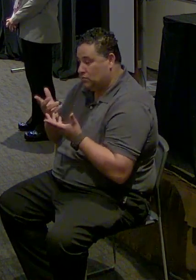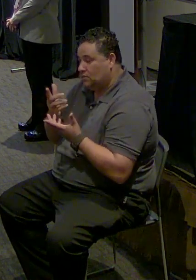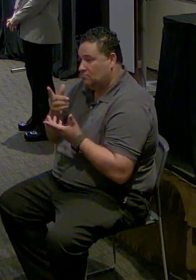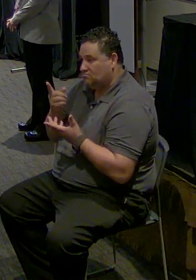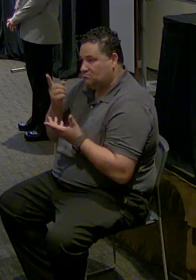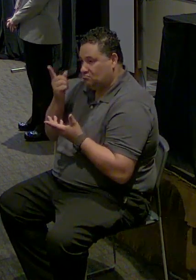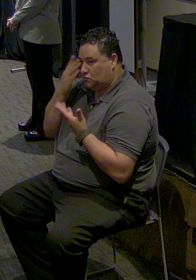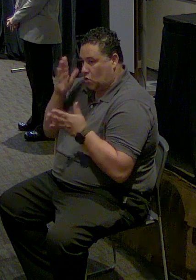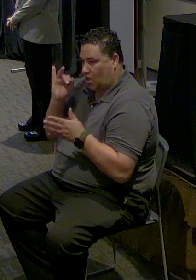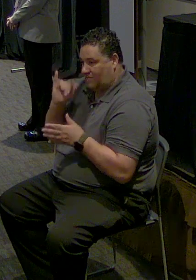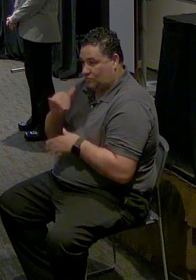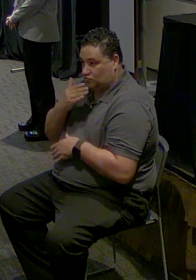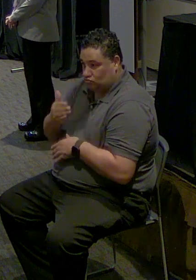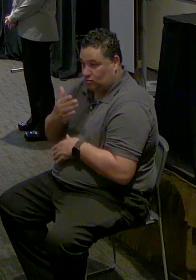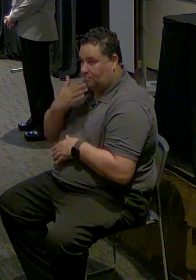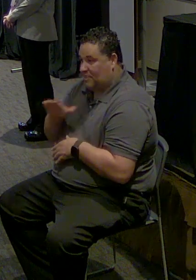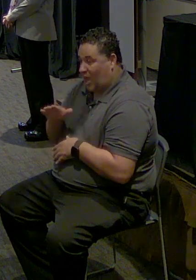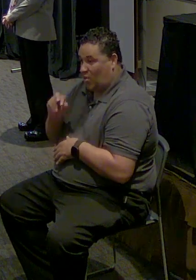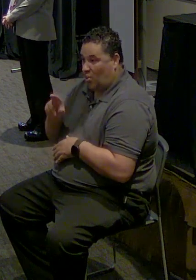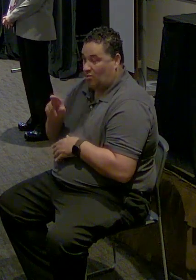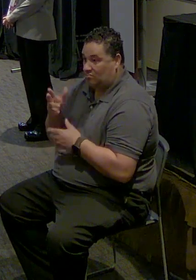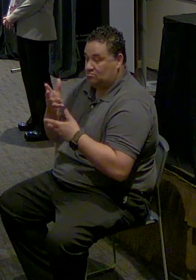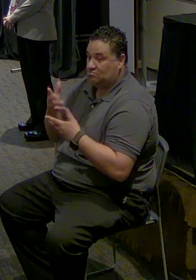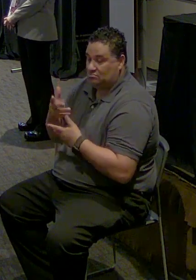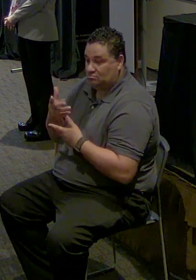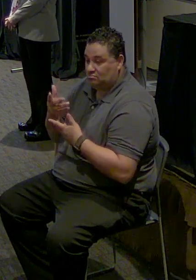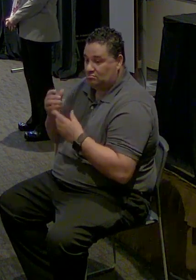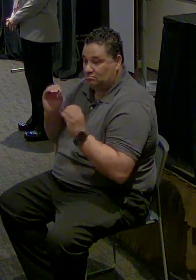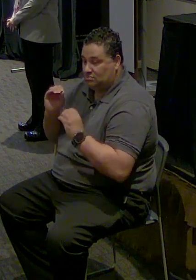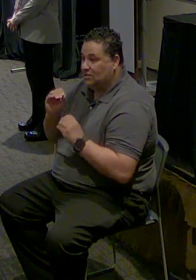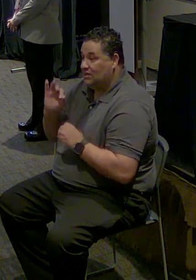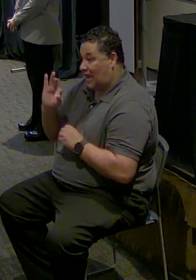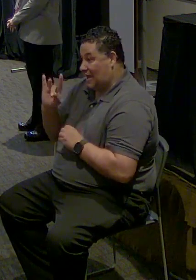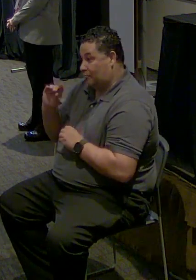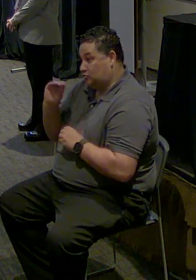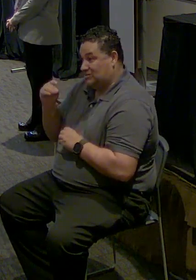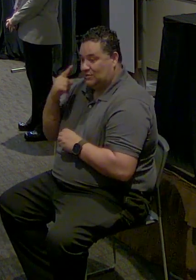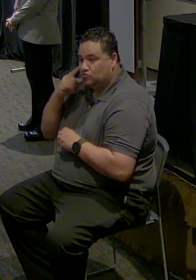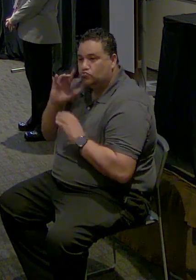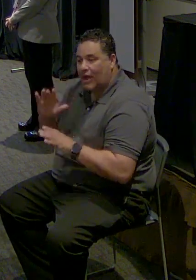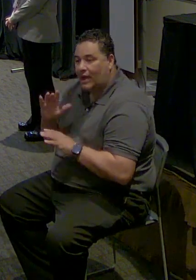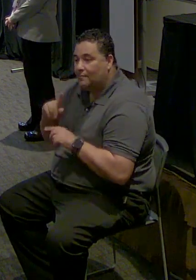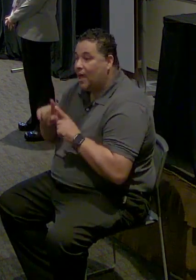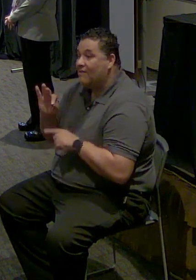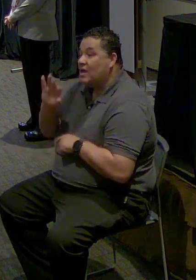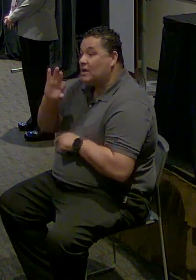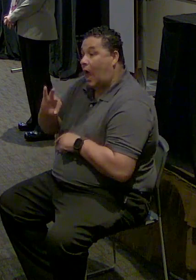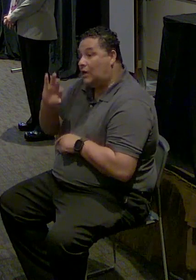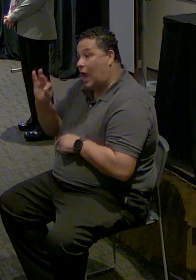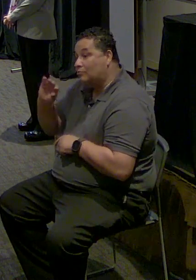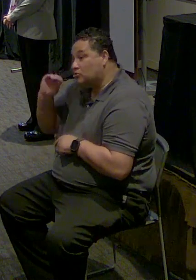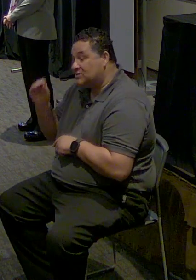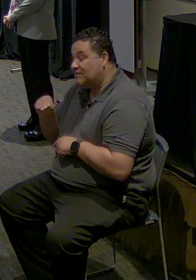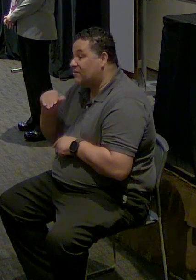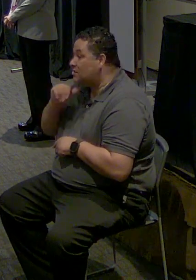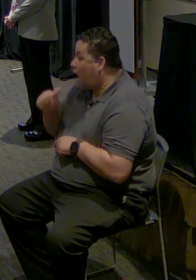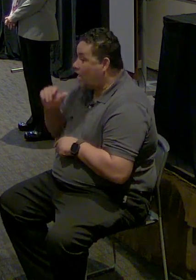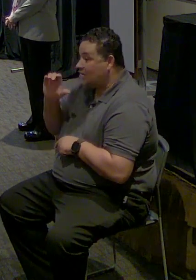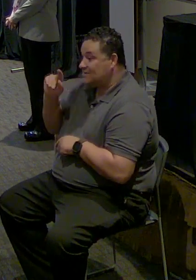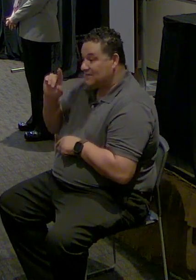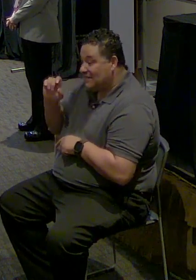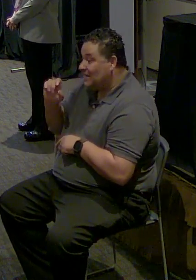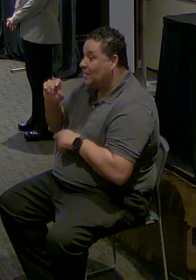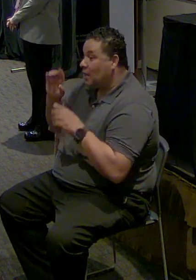they don't know if that's good, bad, or indifferent. 98% sounds great, but if 99% of your non-CTE